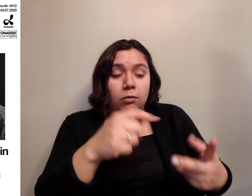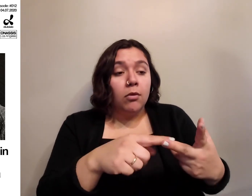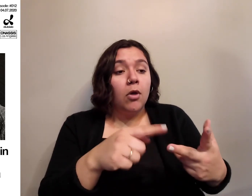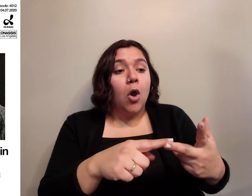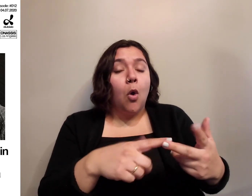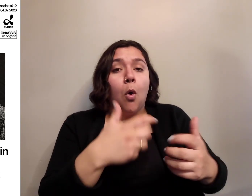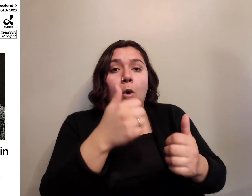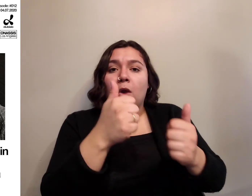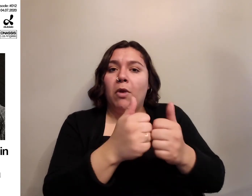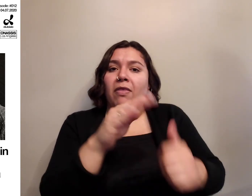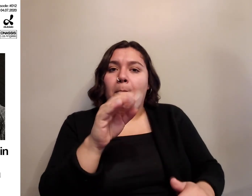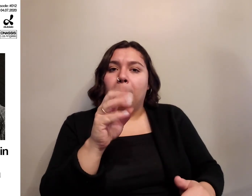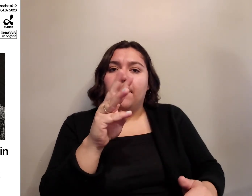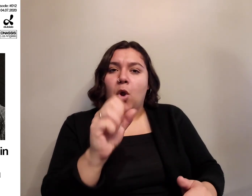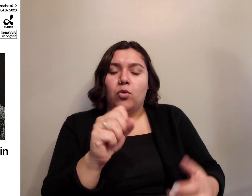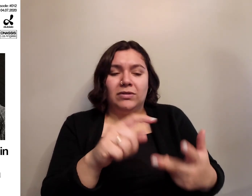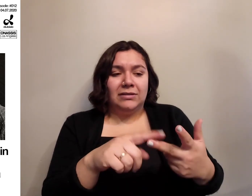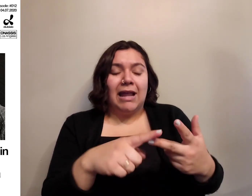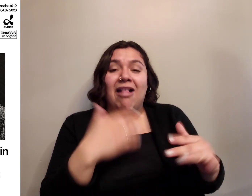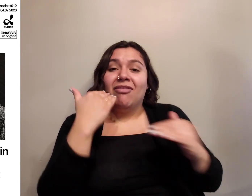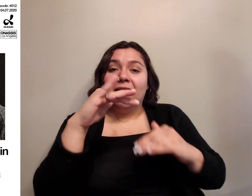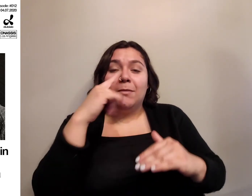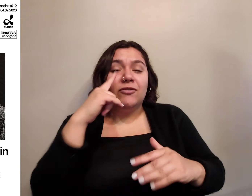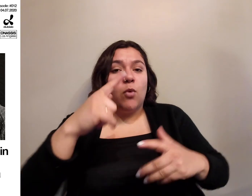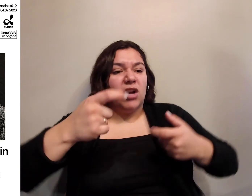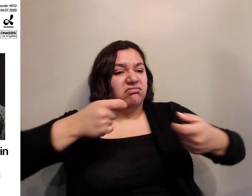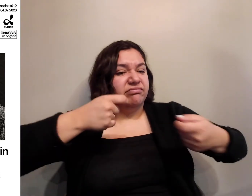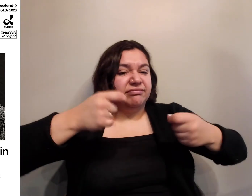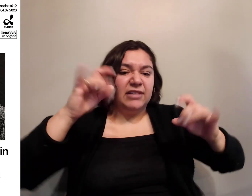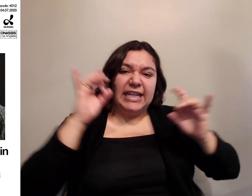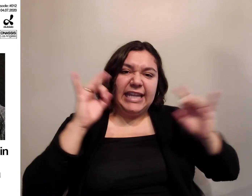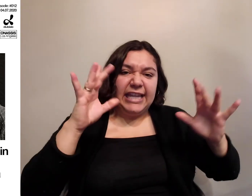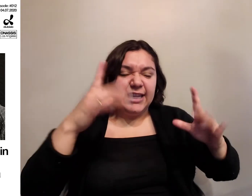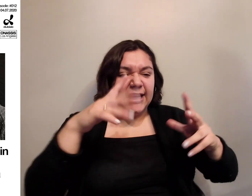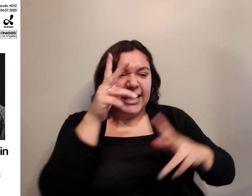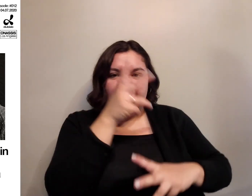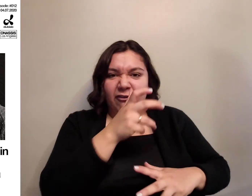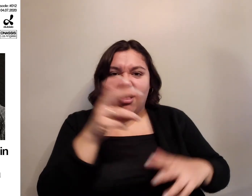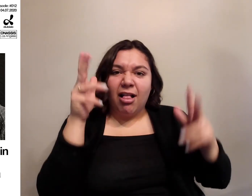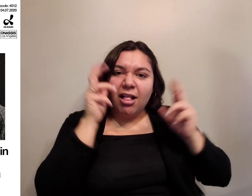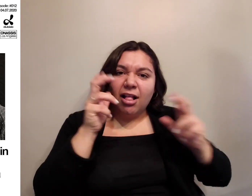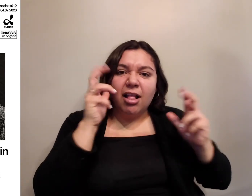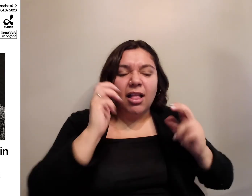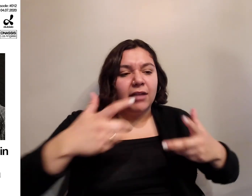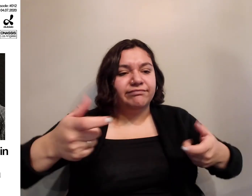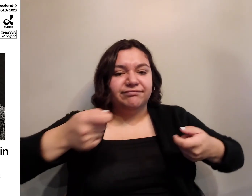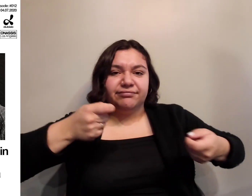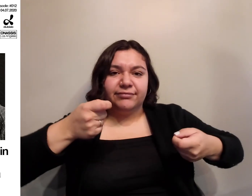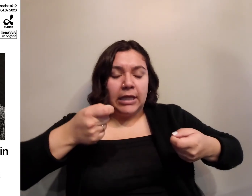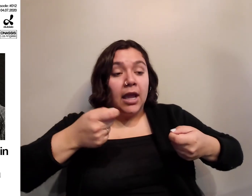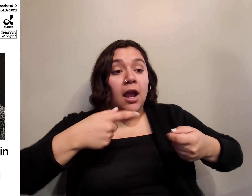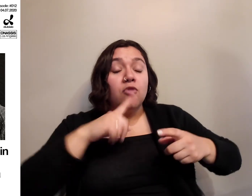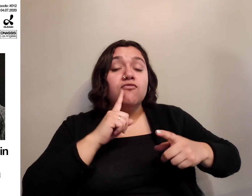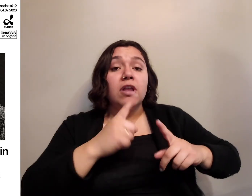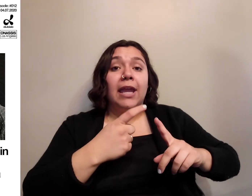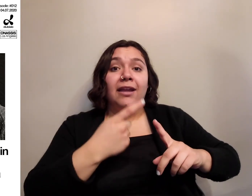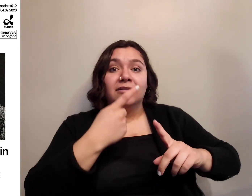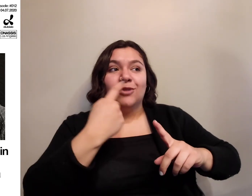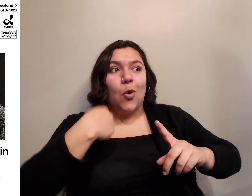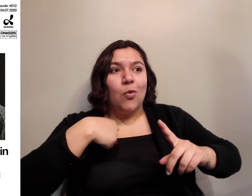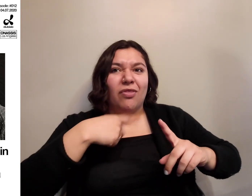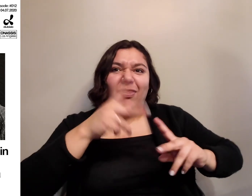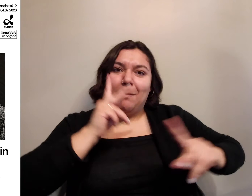with both. The limits of tyrants are prescribed by the endurance of those whom